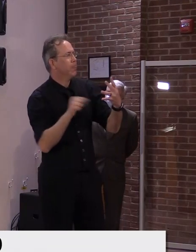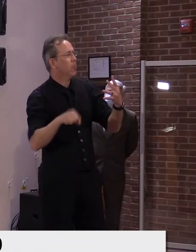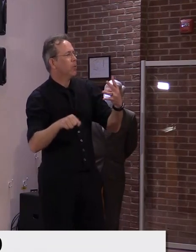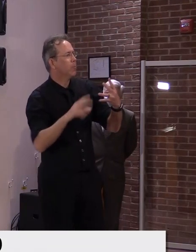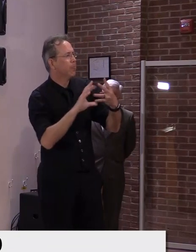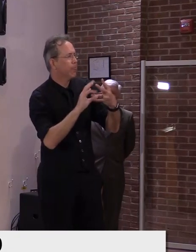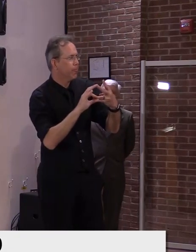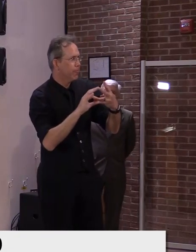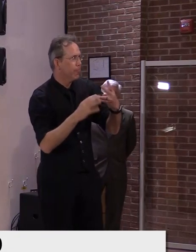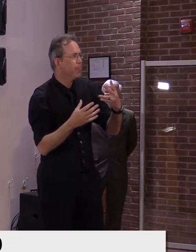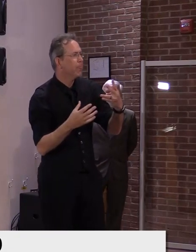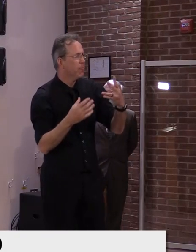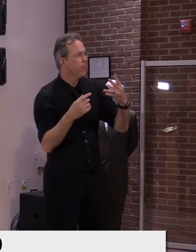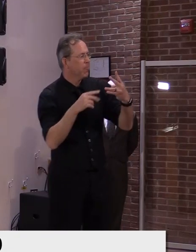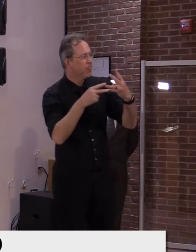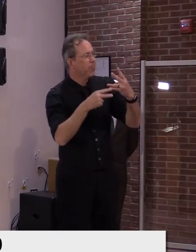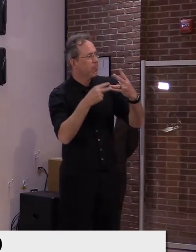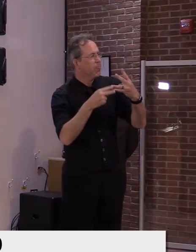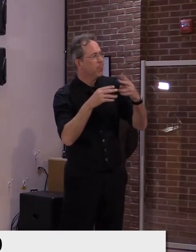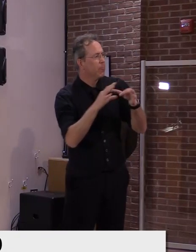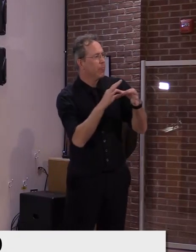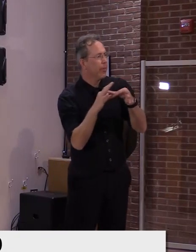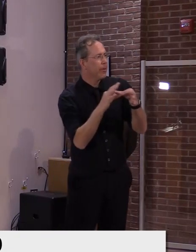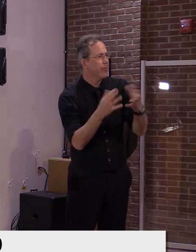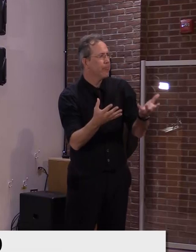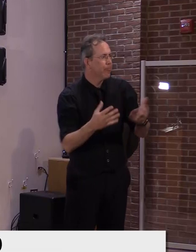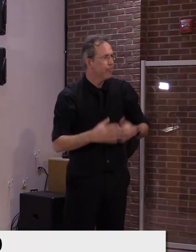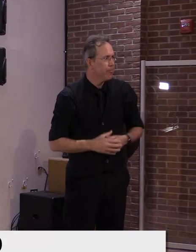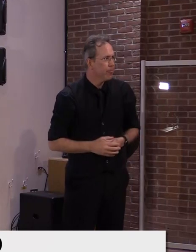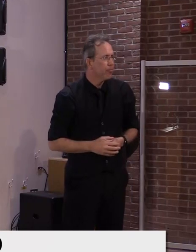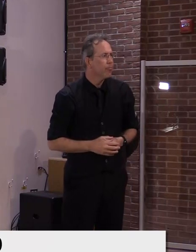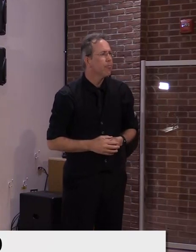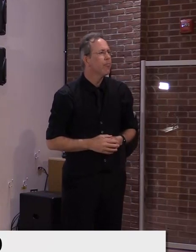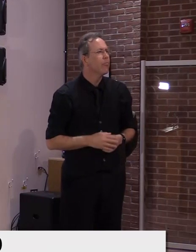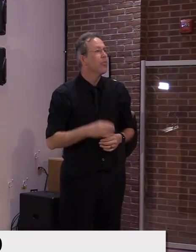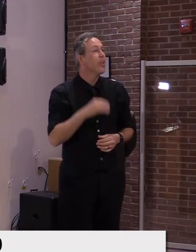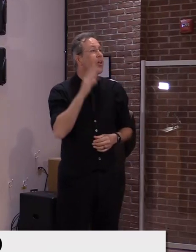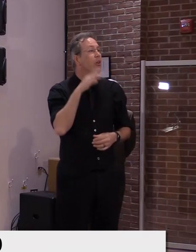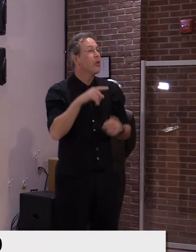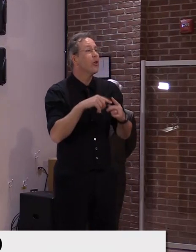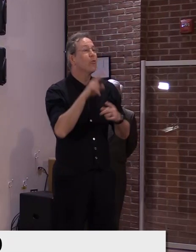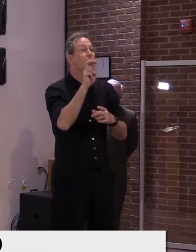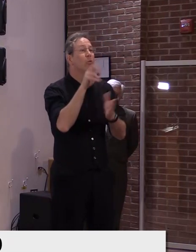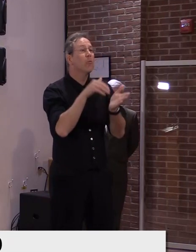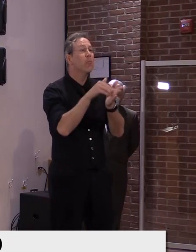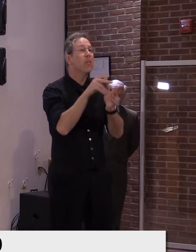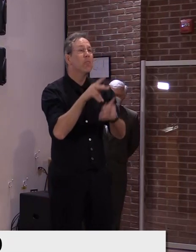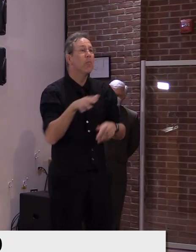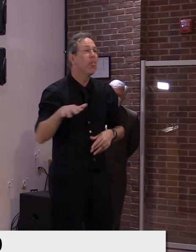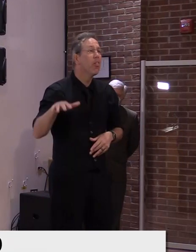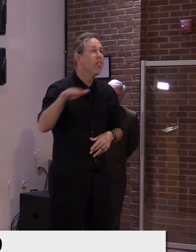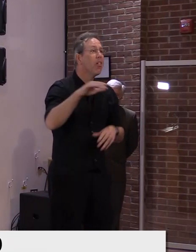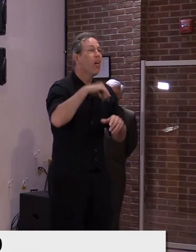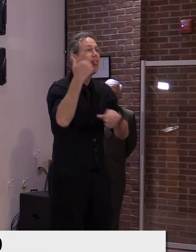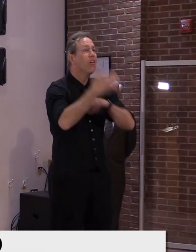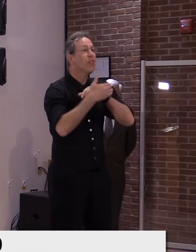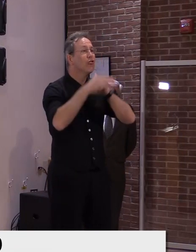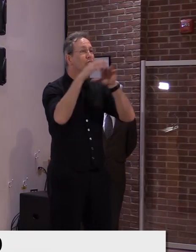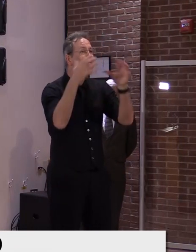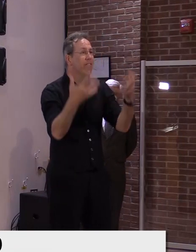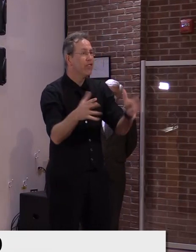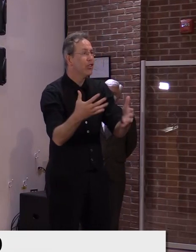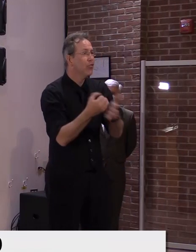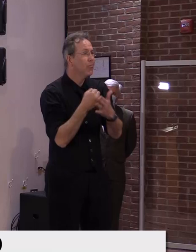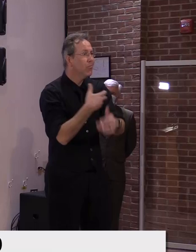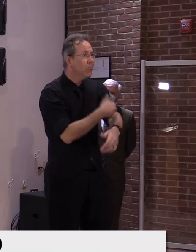that even the AstraZeneca, with that huge number of worldwide doses, hasn't had a similar